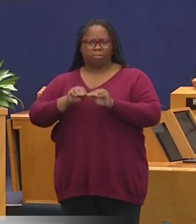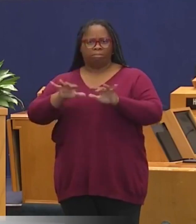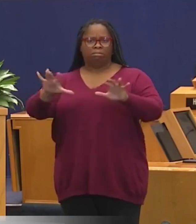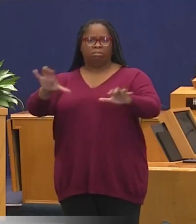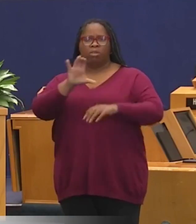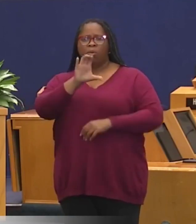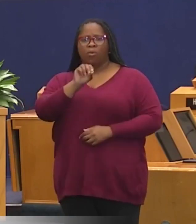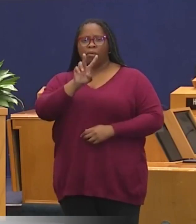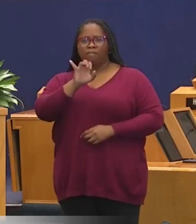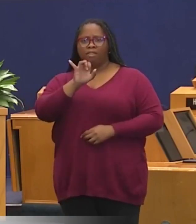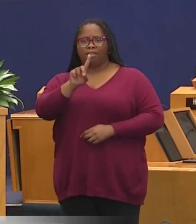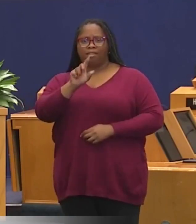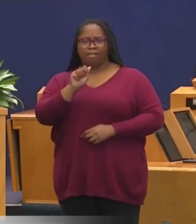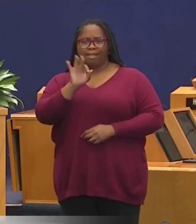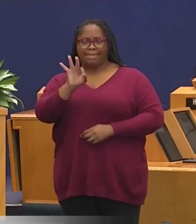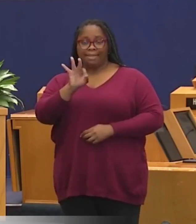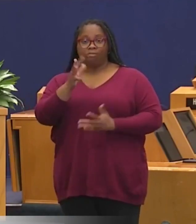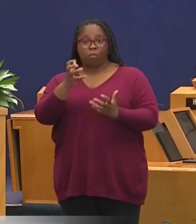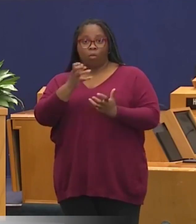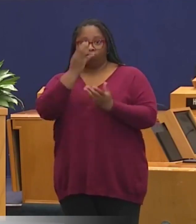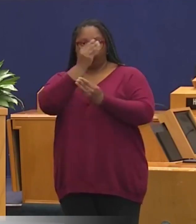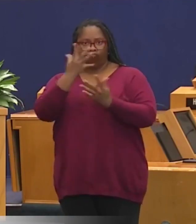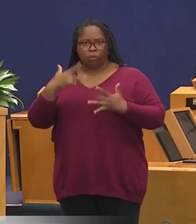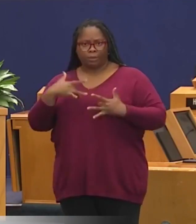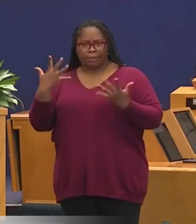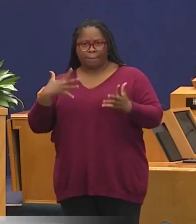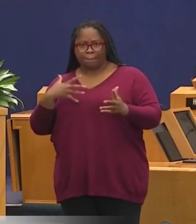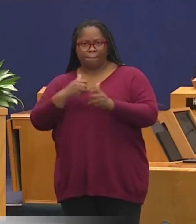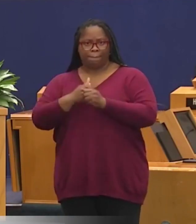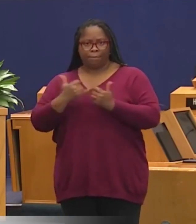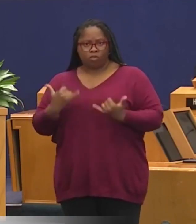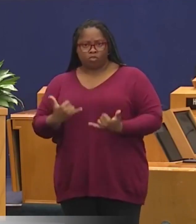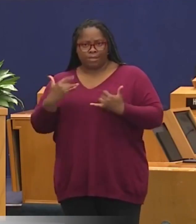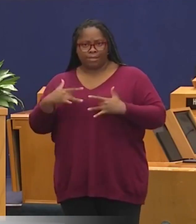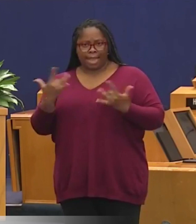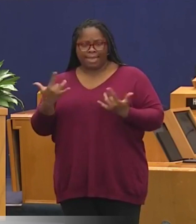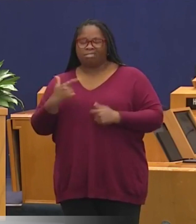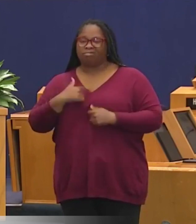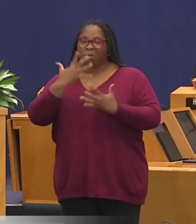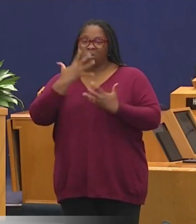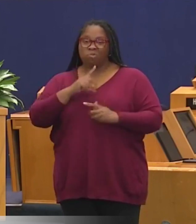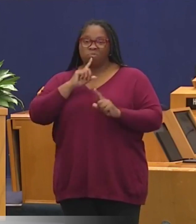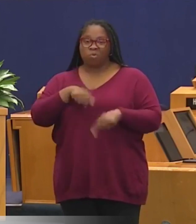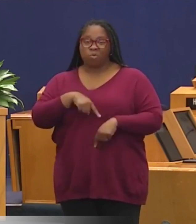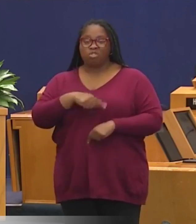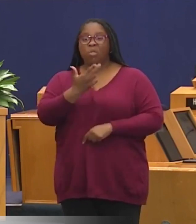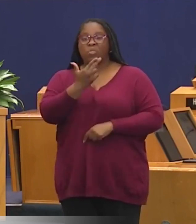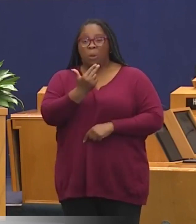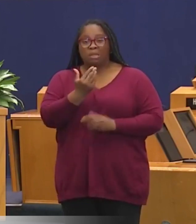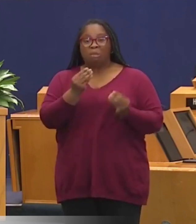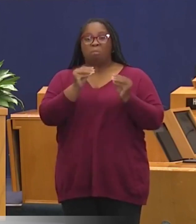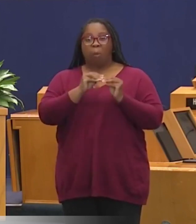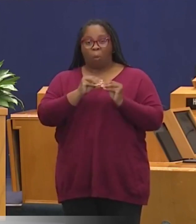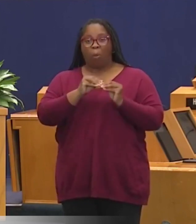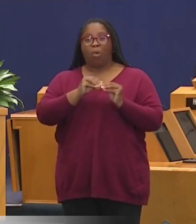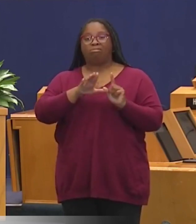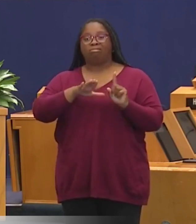I want to update you on our current status. I'm sad to report an additional 13 deaths